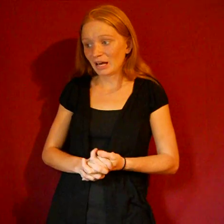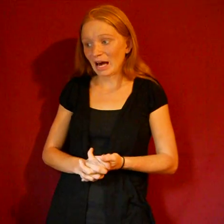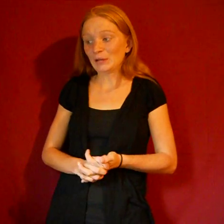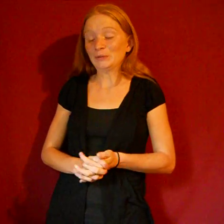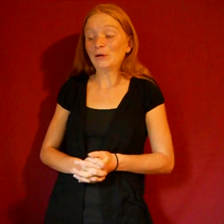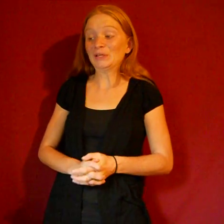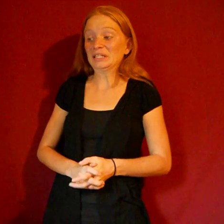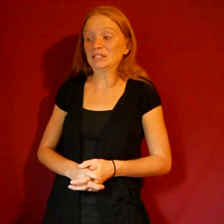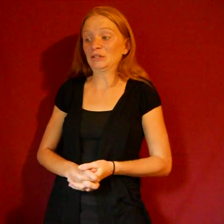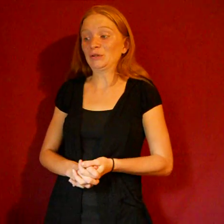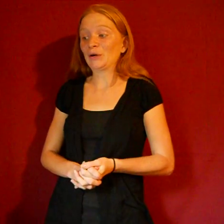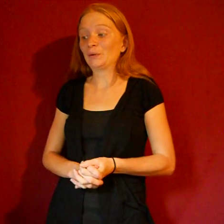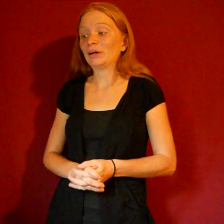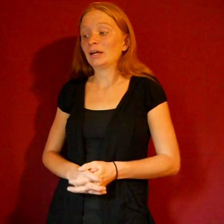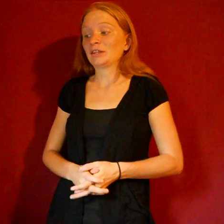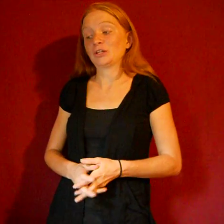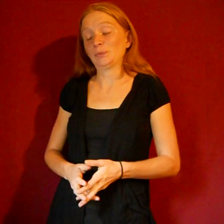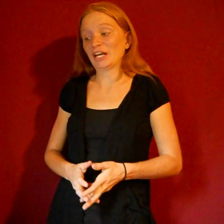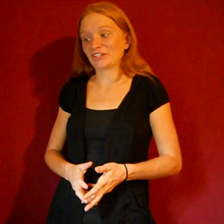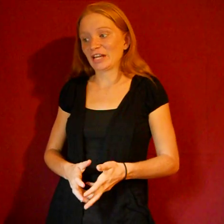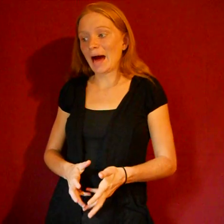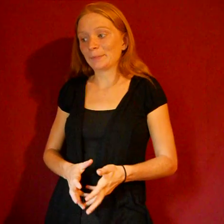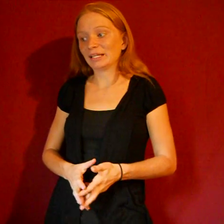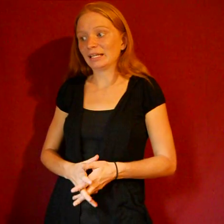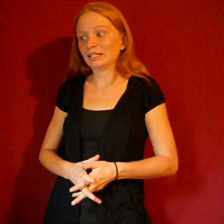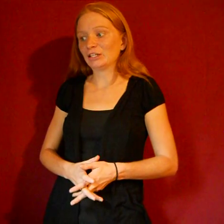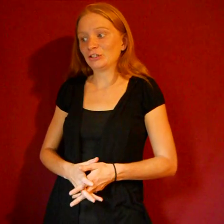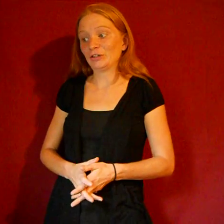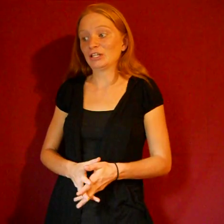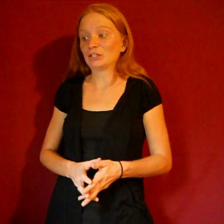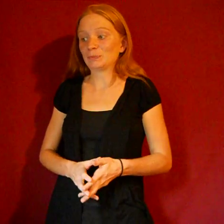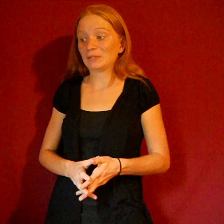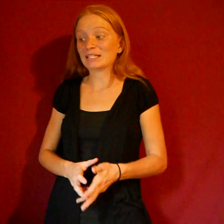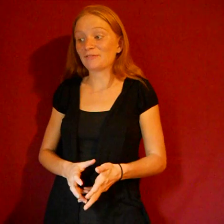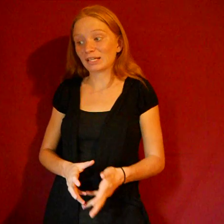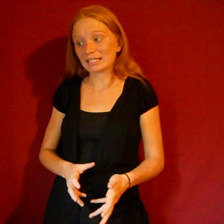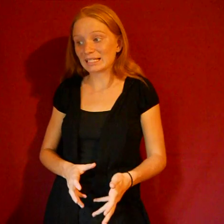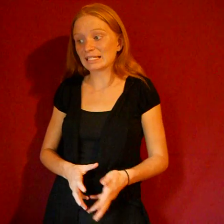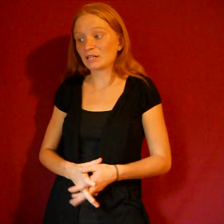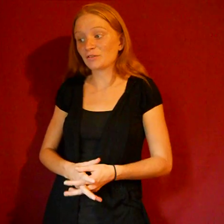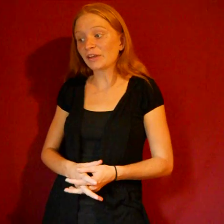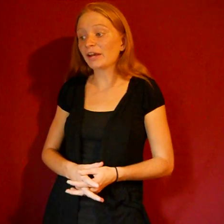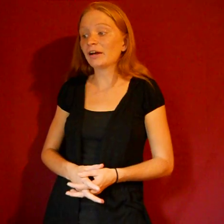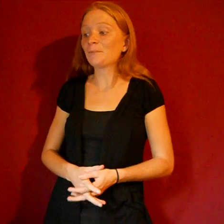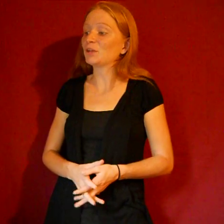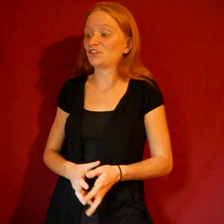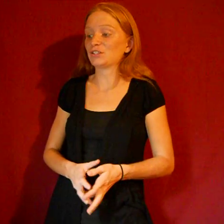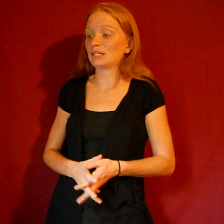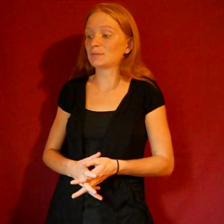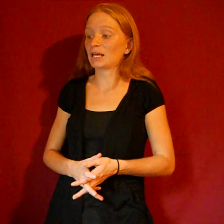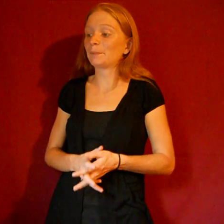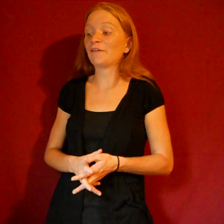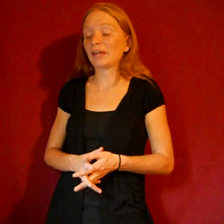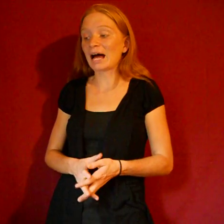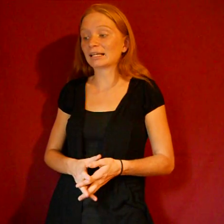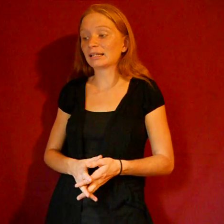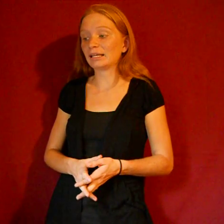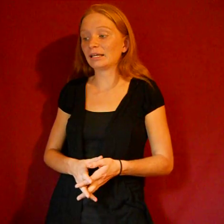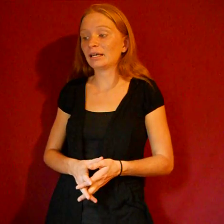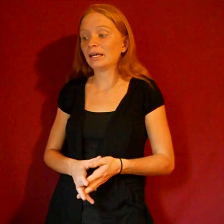I don't notice, the depression happening during a specific season of the year. It just seems like periodically it